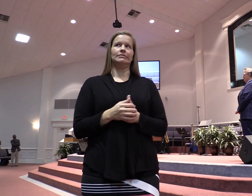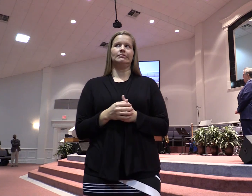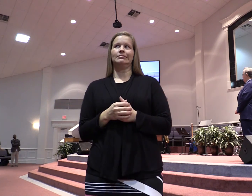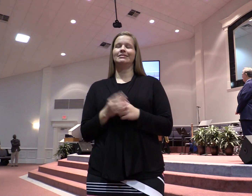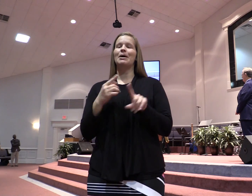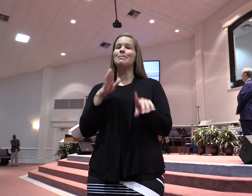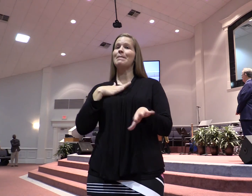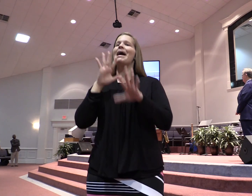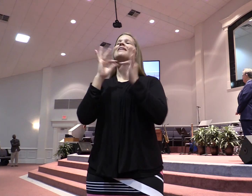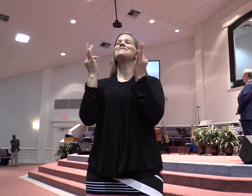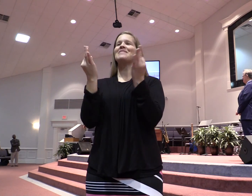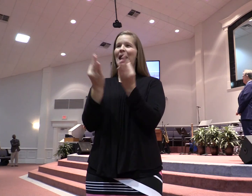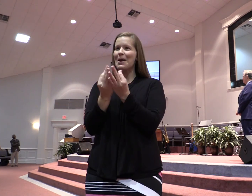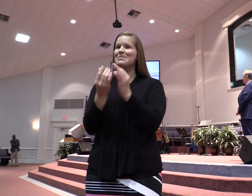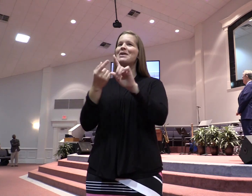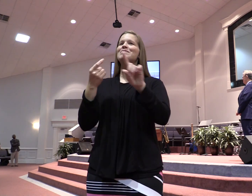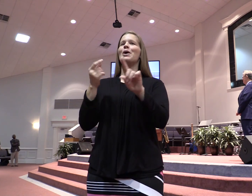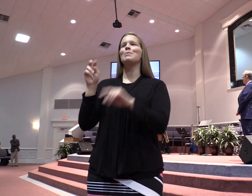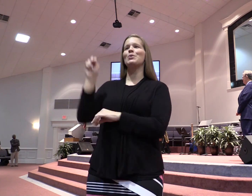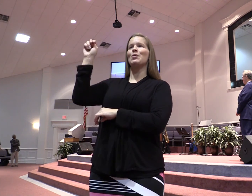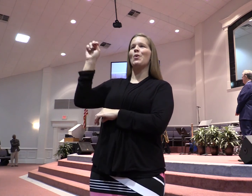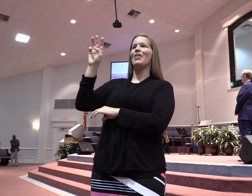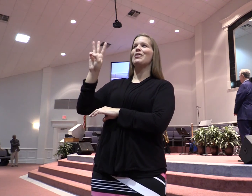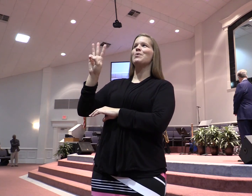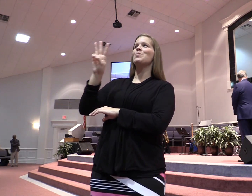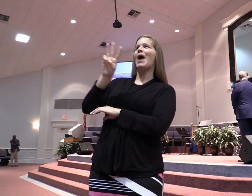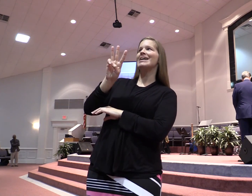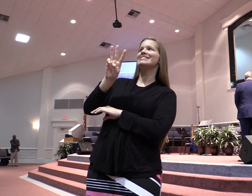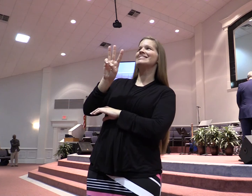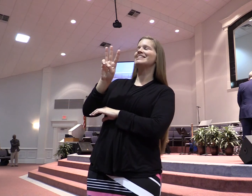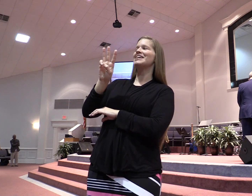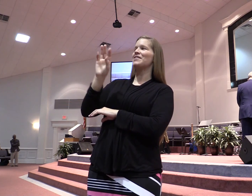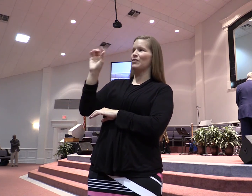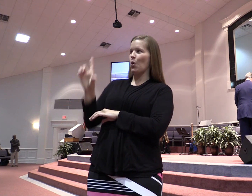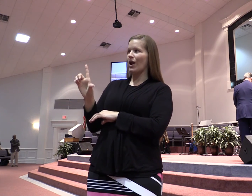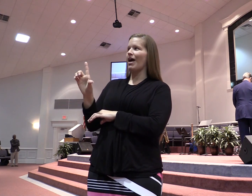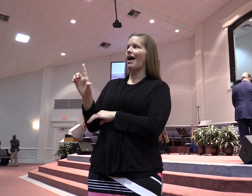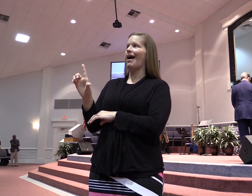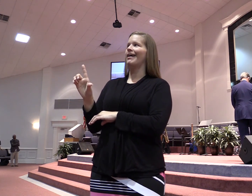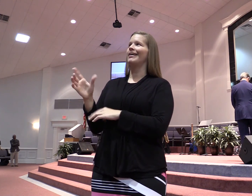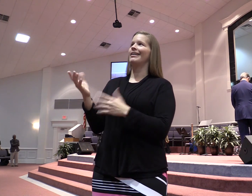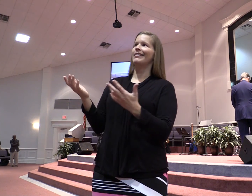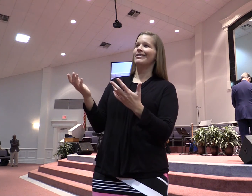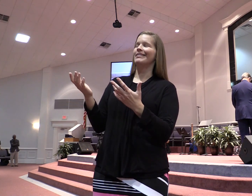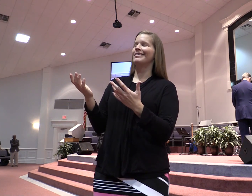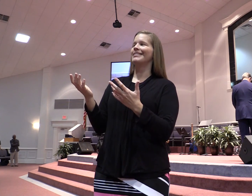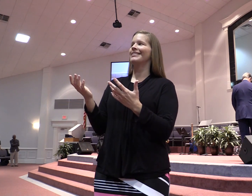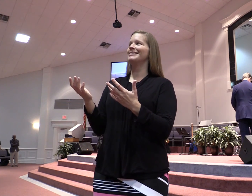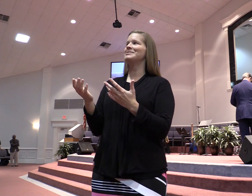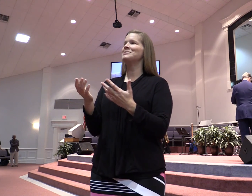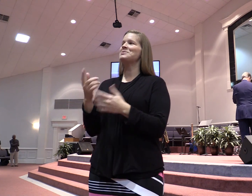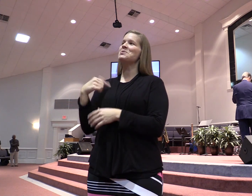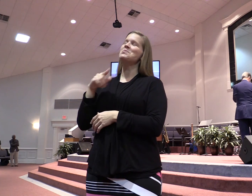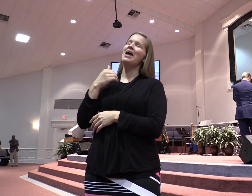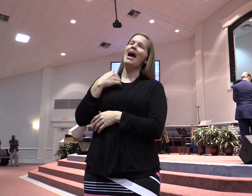But my family is from Northwest Florida, or Lower Alabama, as some would say. And we